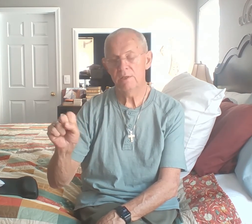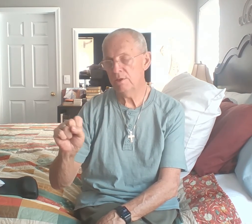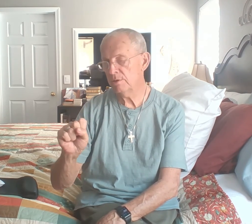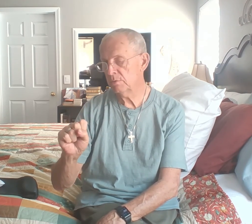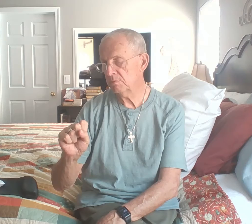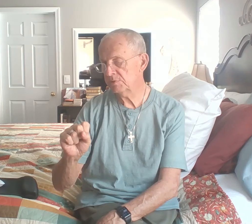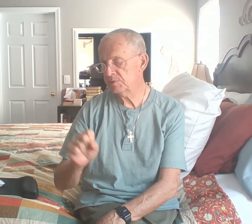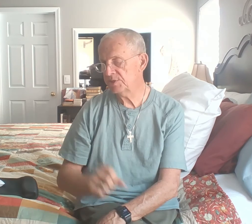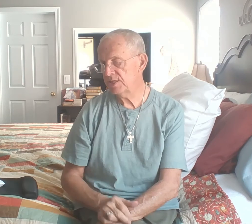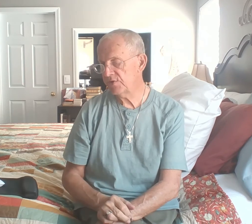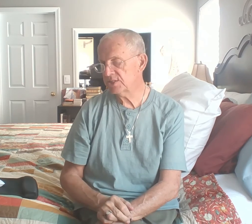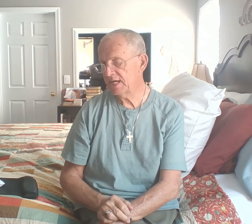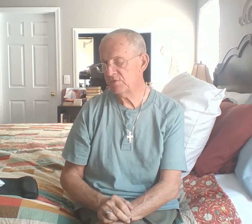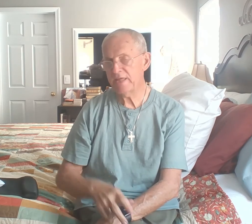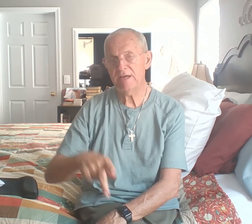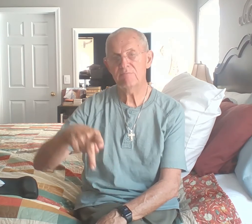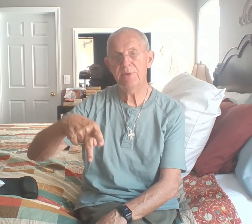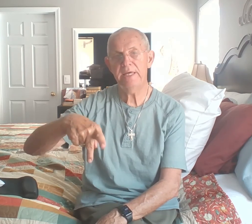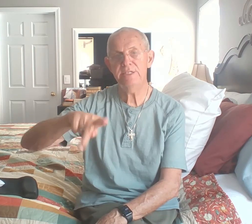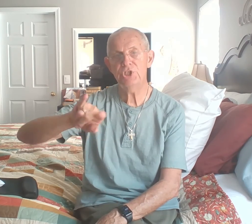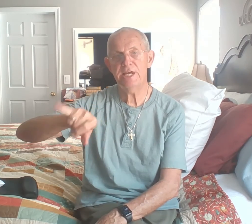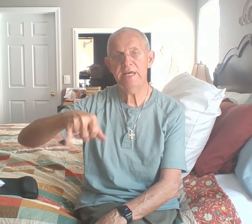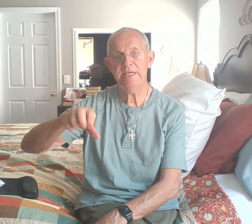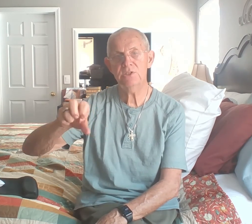no specific sign for that. PJs,